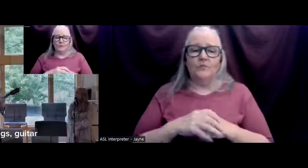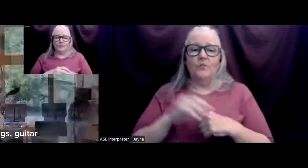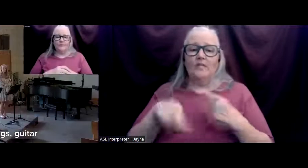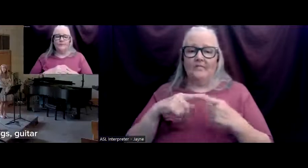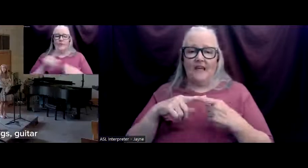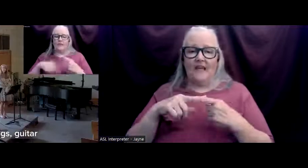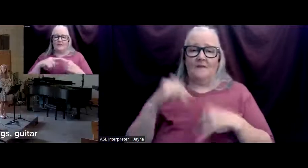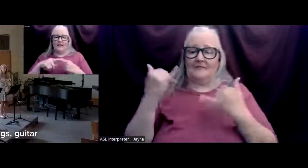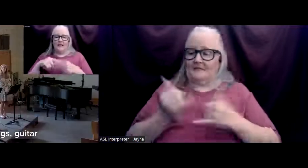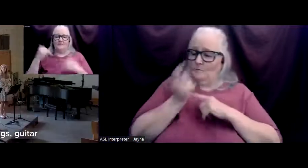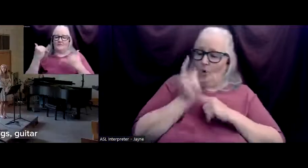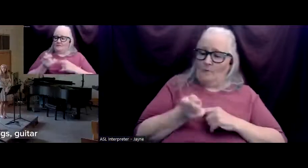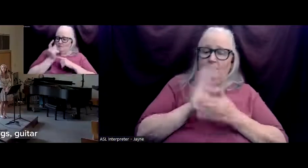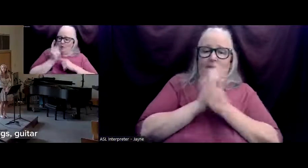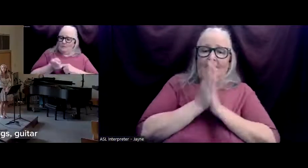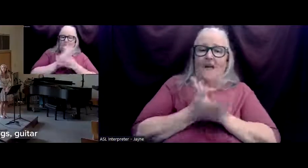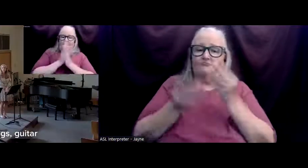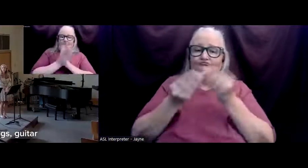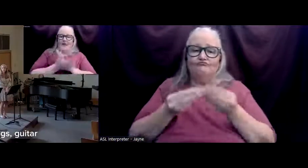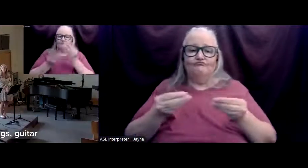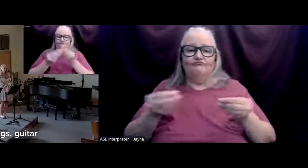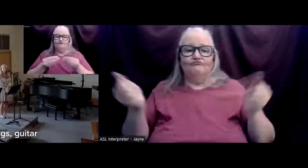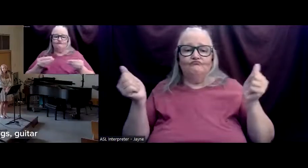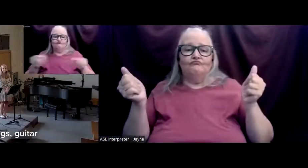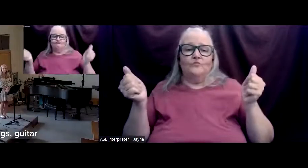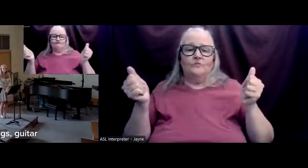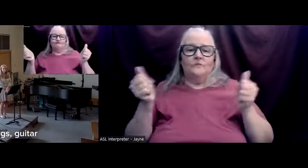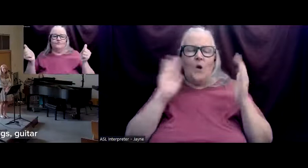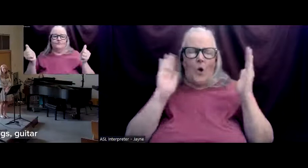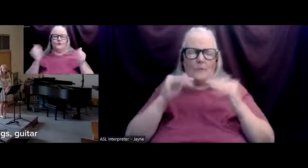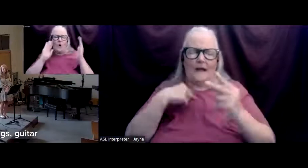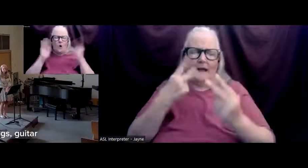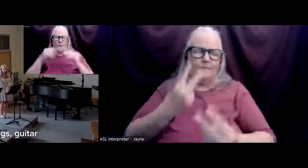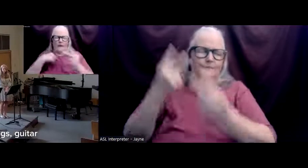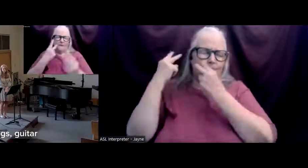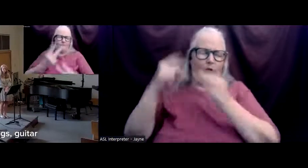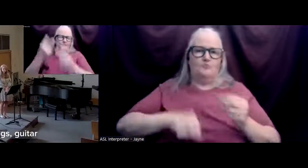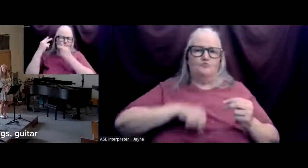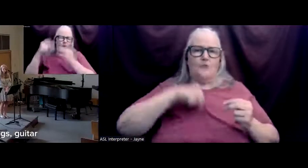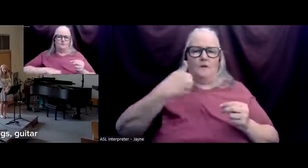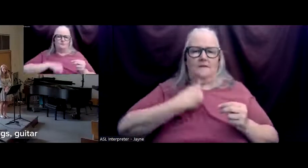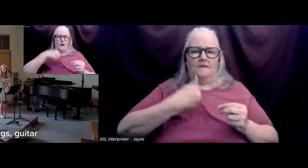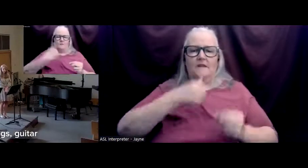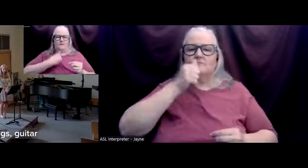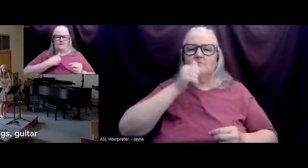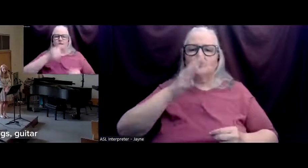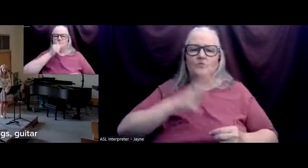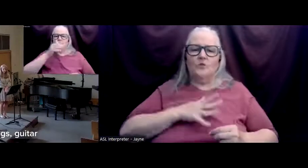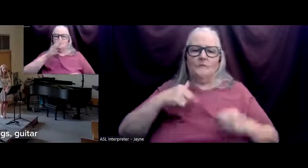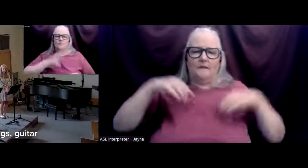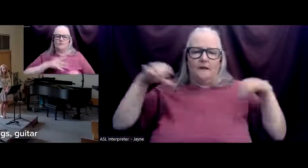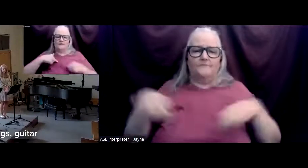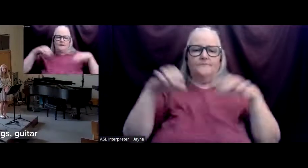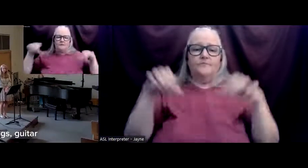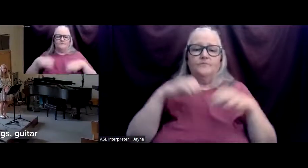When time turns this moment to dust, I just hope that I'm proud of the woman I was.